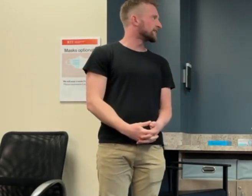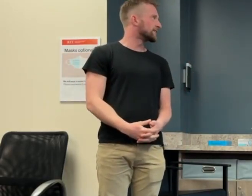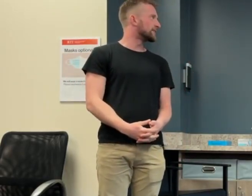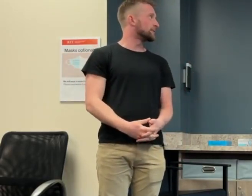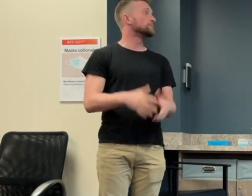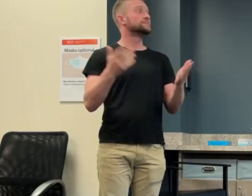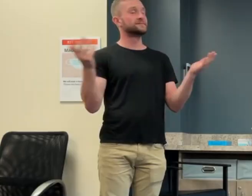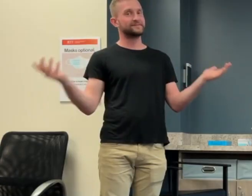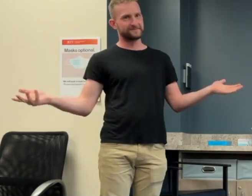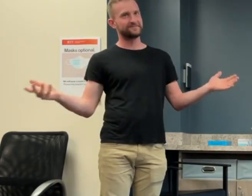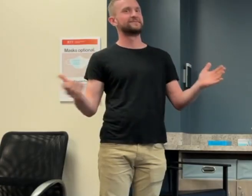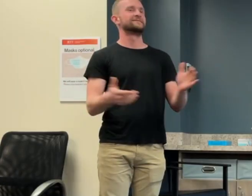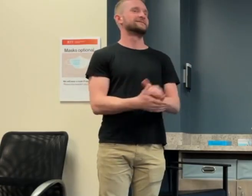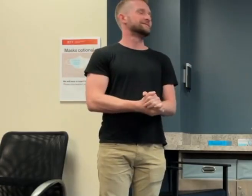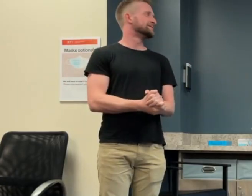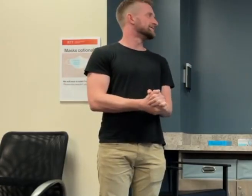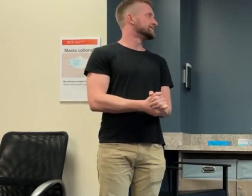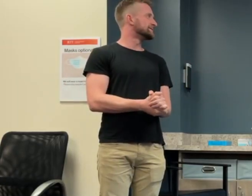So,